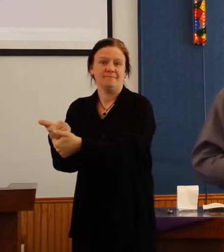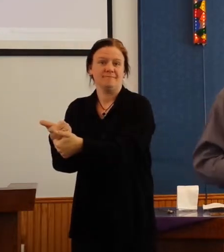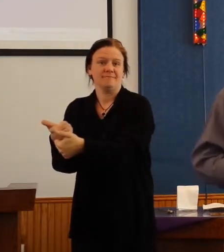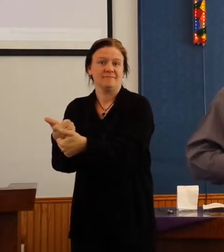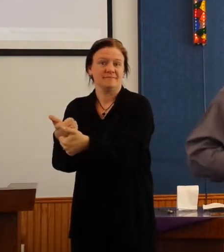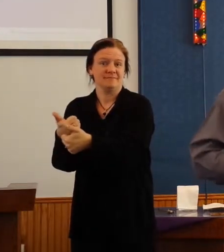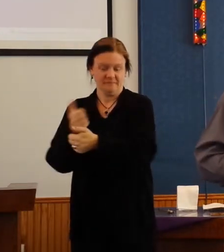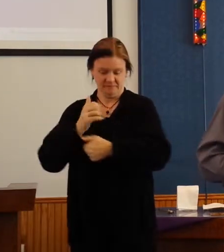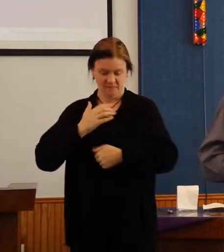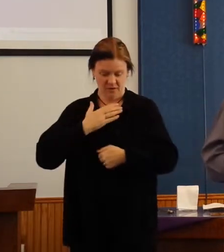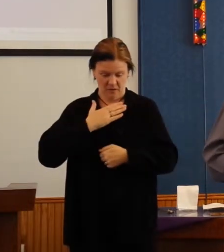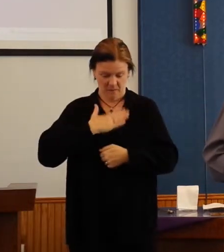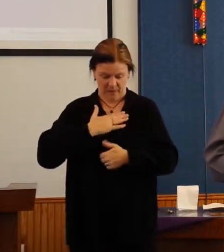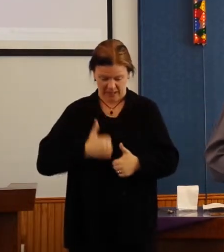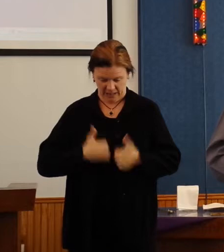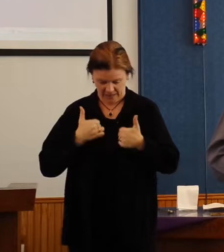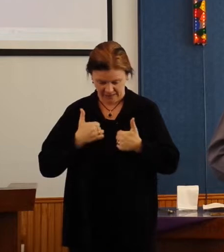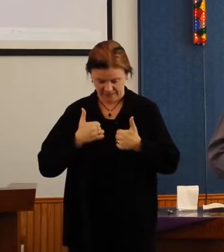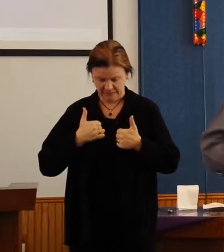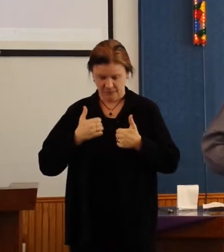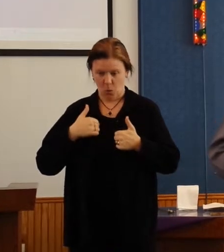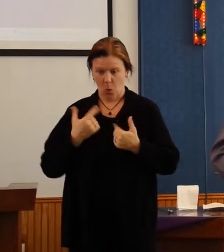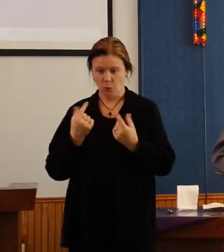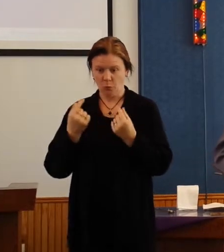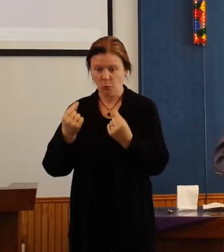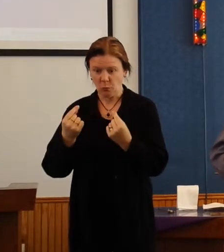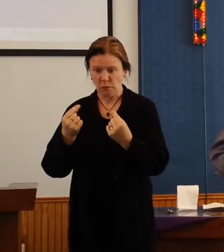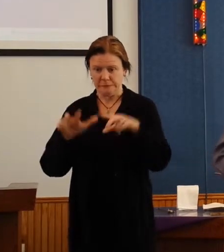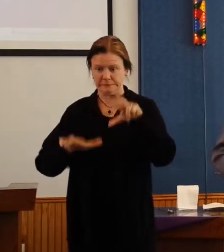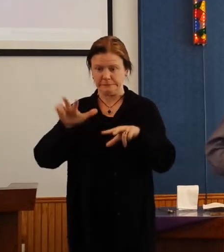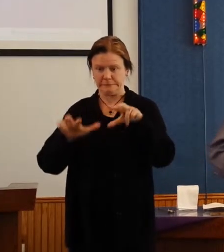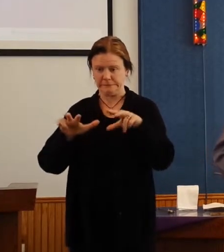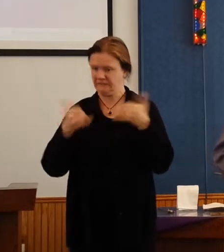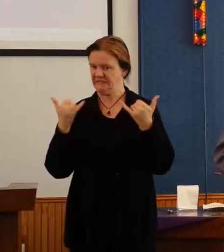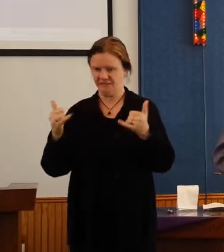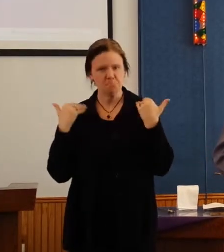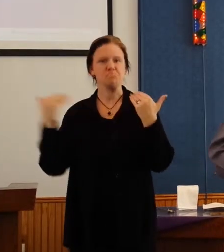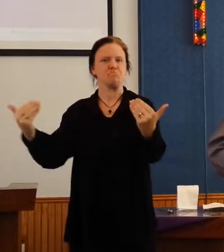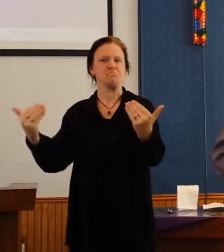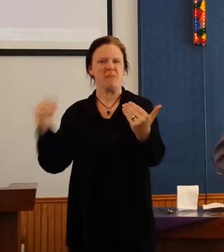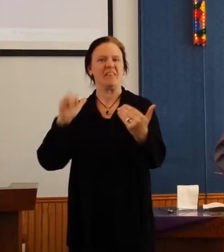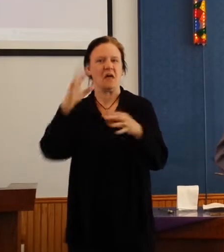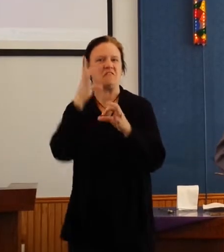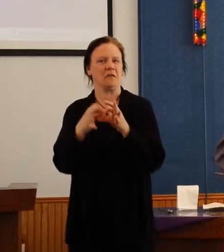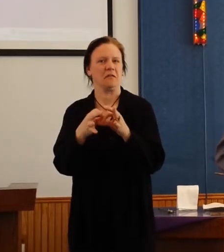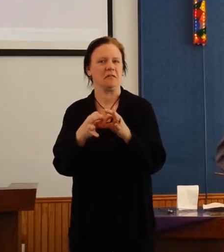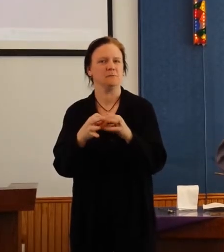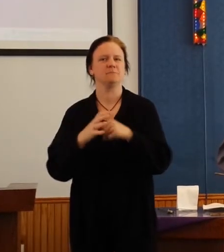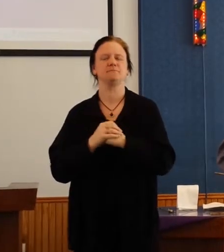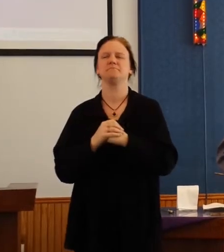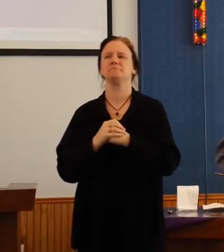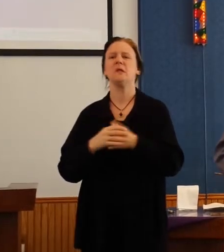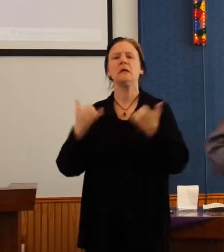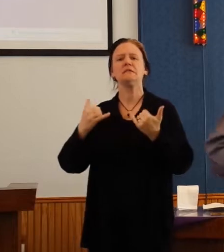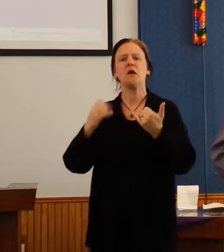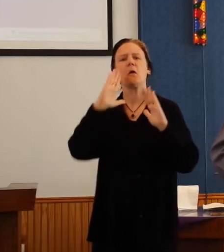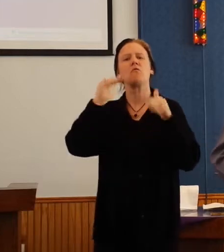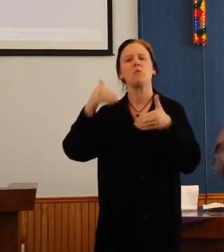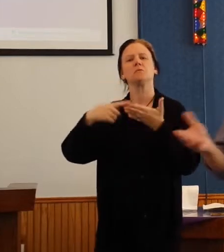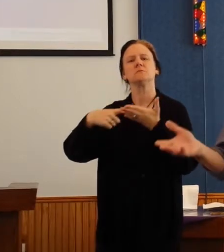out when you are unsure. And today, we'll talk a little bit more about stepping out in faith and following